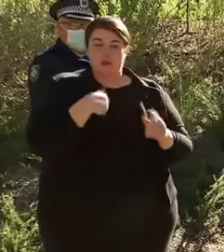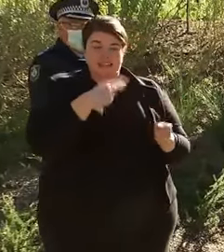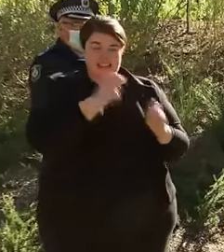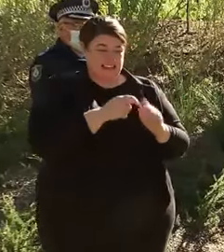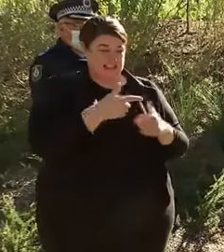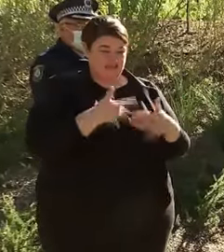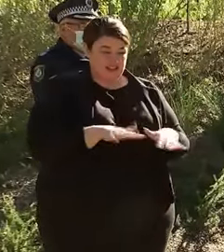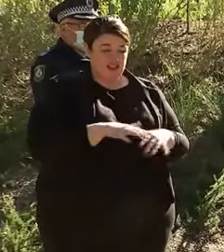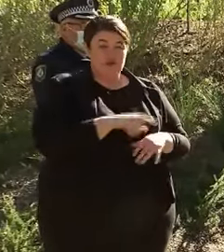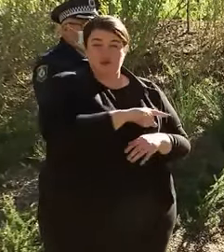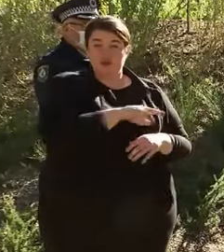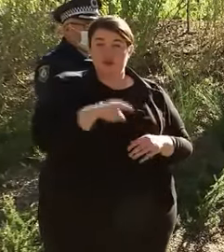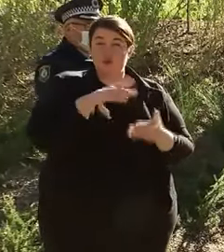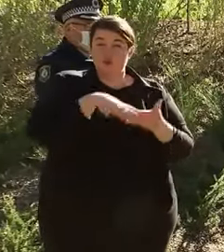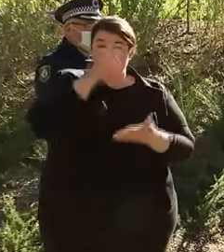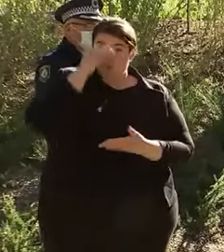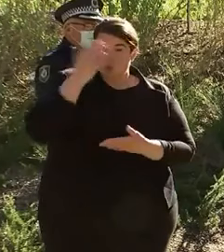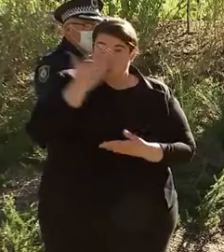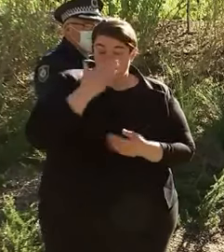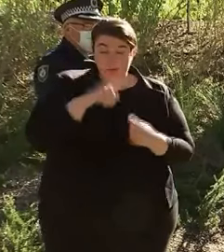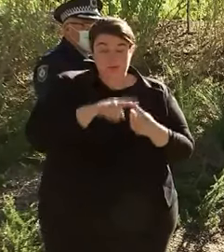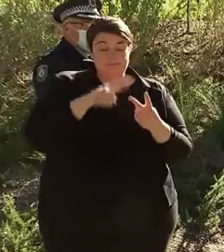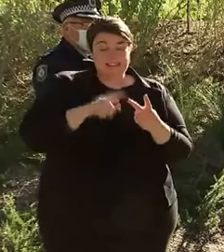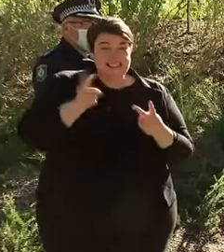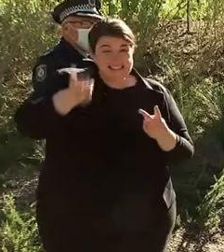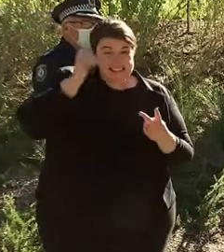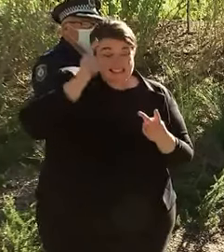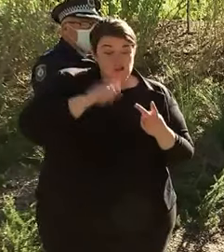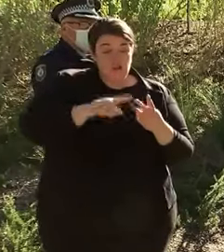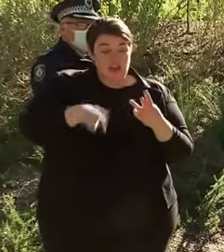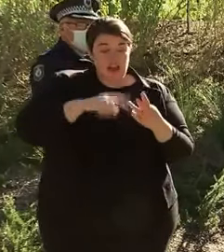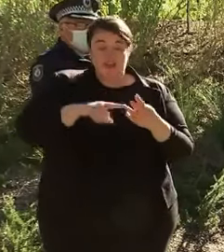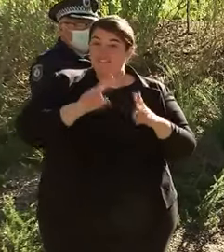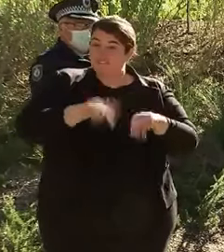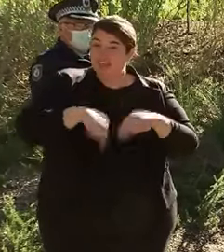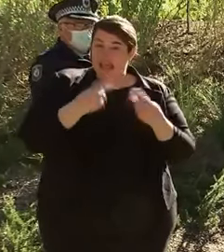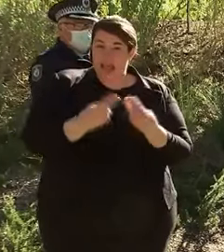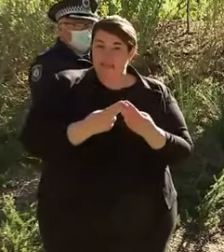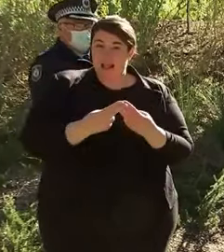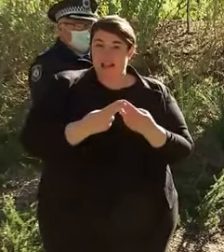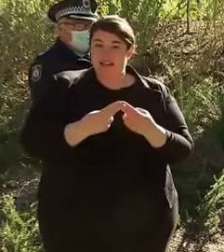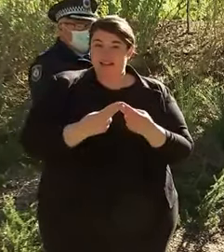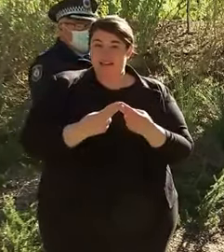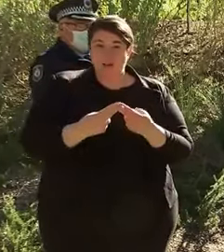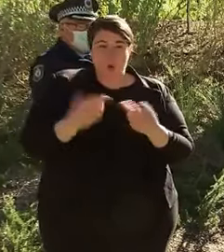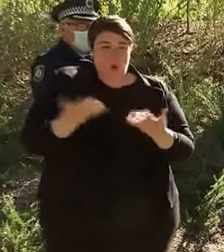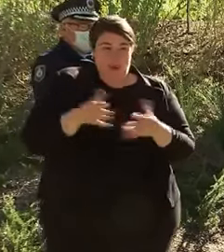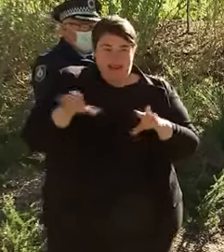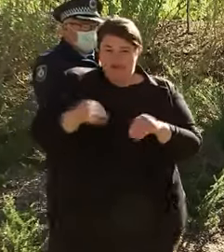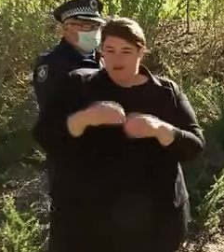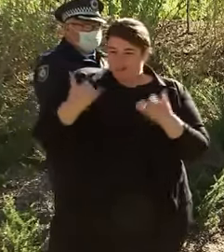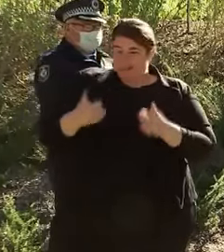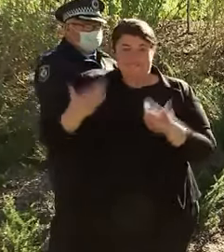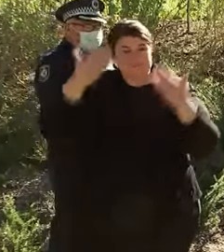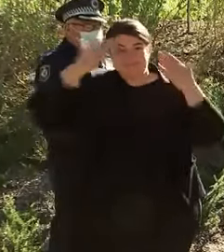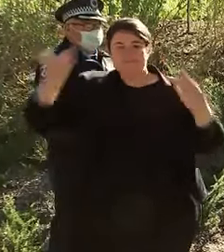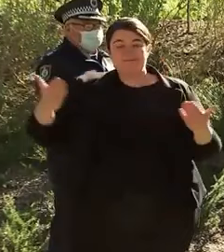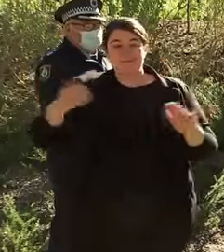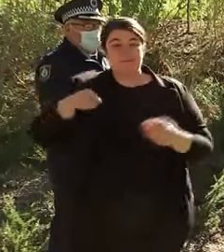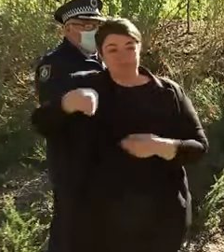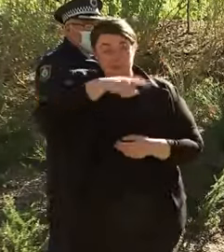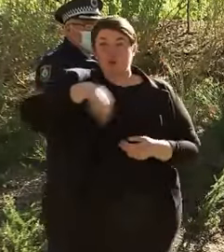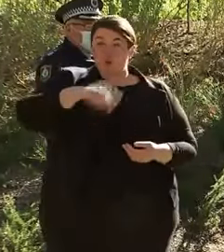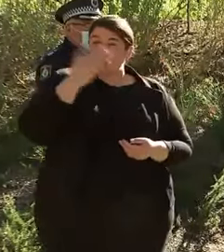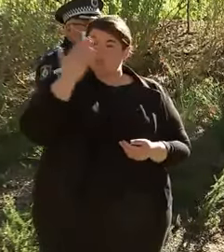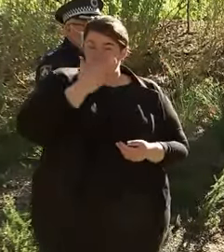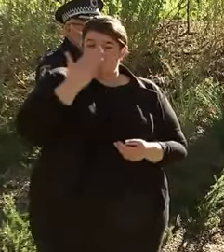tested students at the school, we've tested teachers, we've tested the family, and so there's no source for the 9-year-old. As you know, the school is